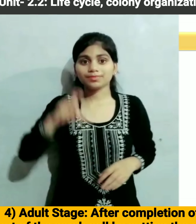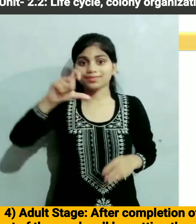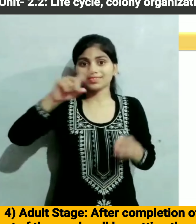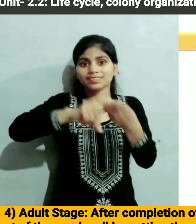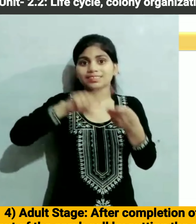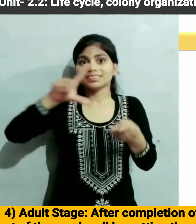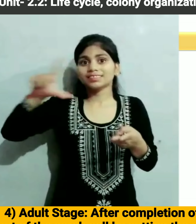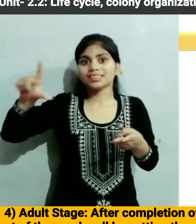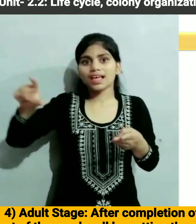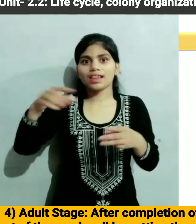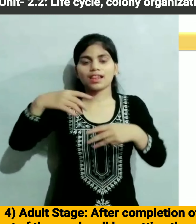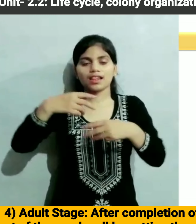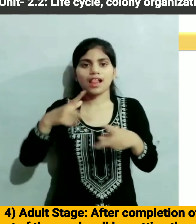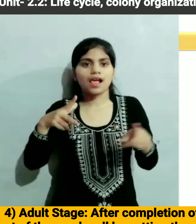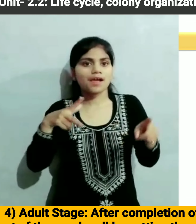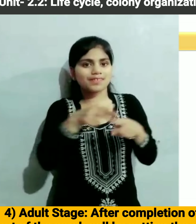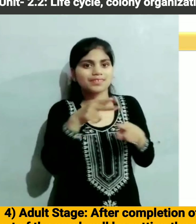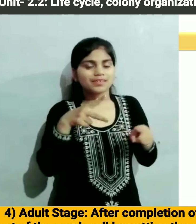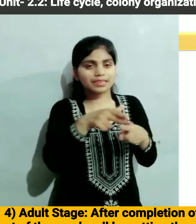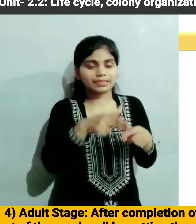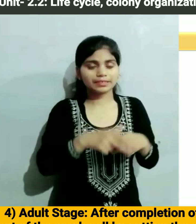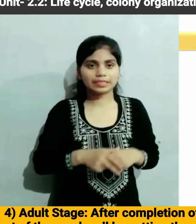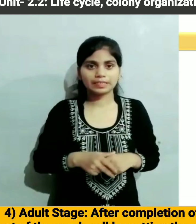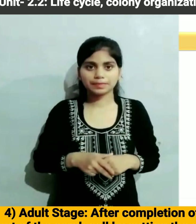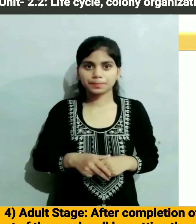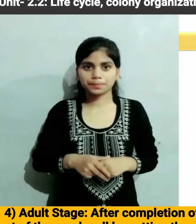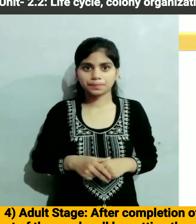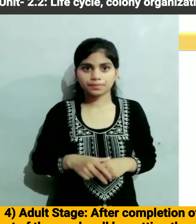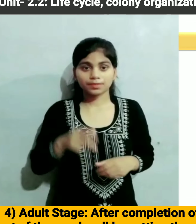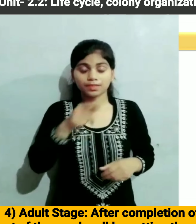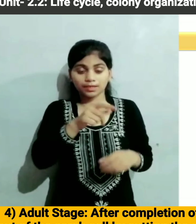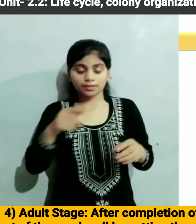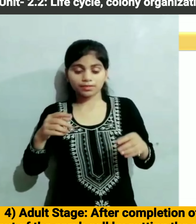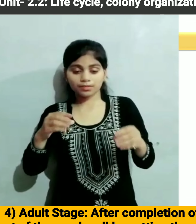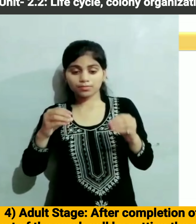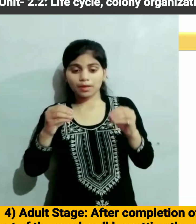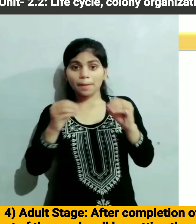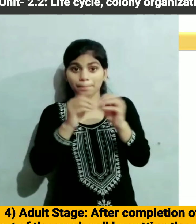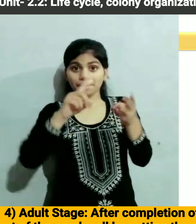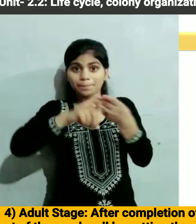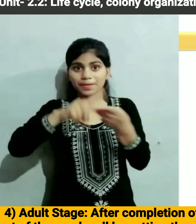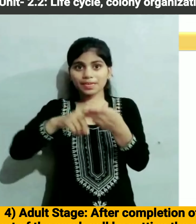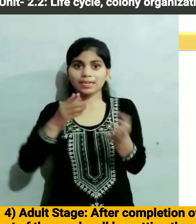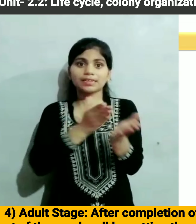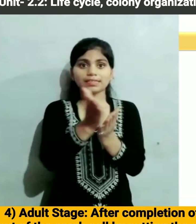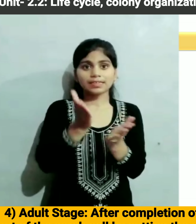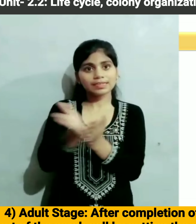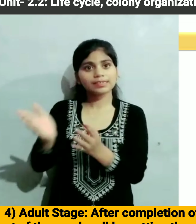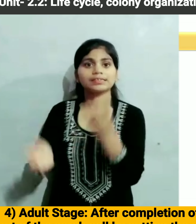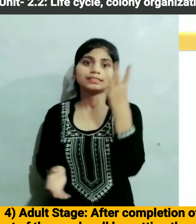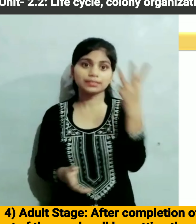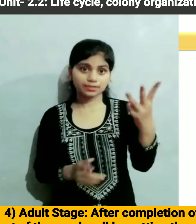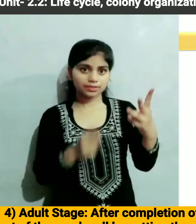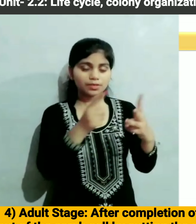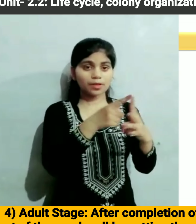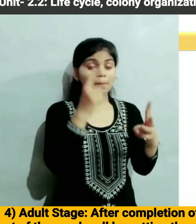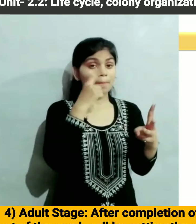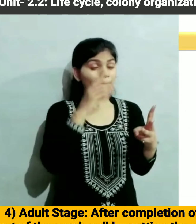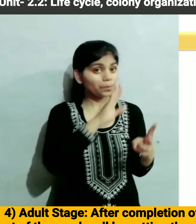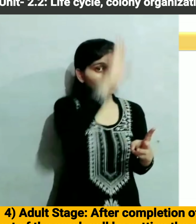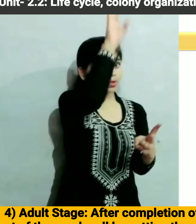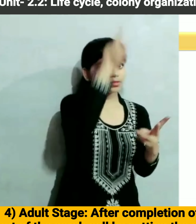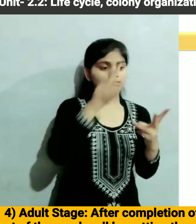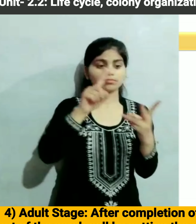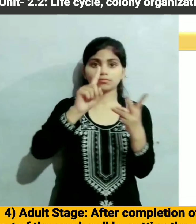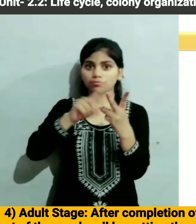Honeybee colonies have three types of bees. Number 1 queen, number 2 worker, number